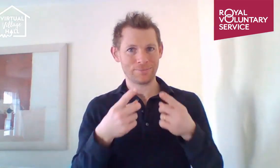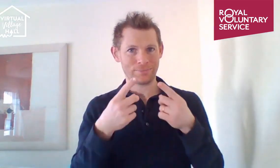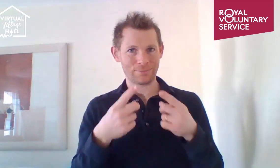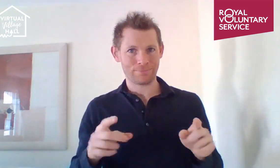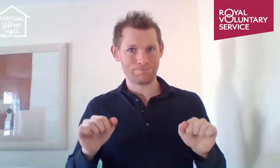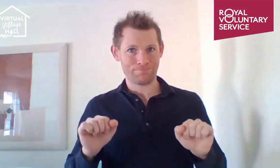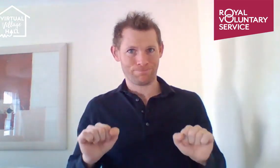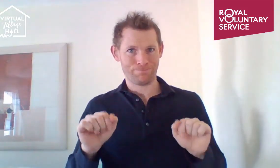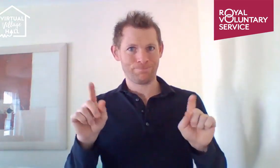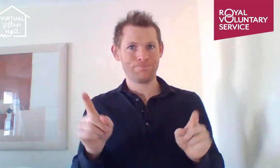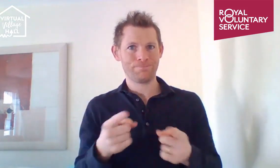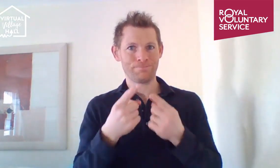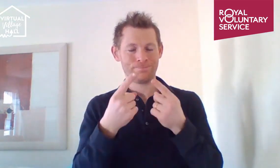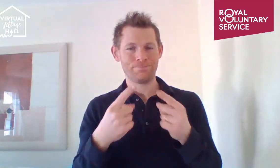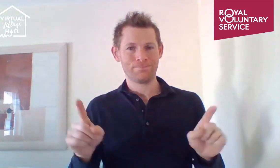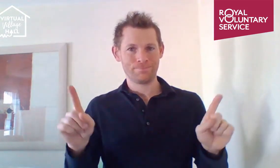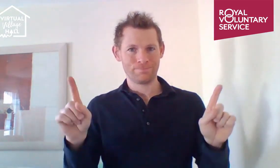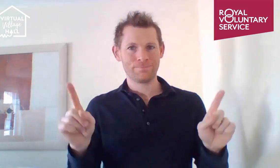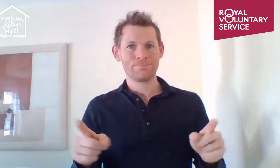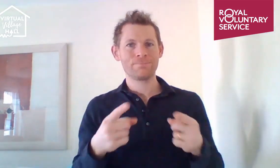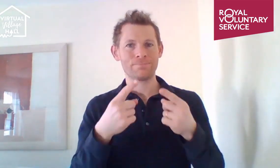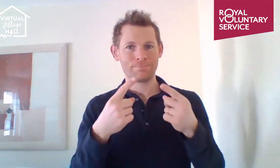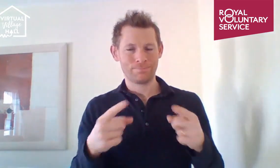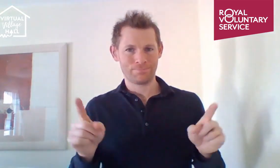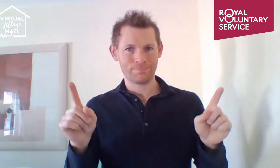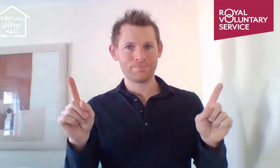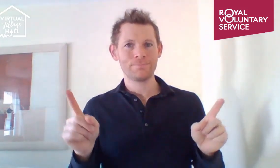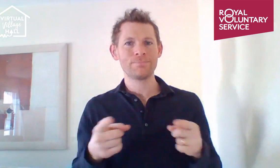music. Here in Northern Ireland, it's like this.